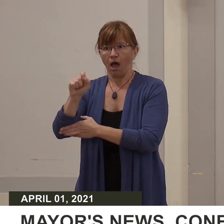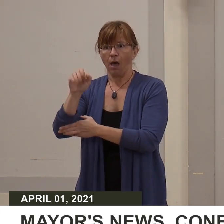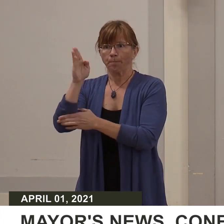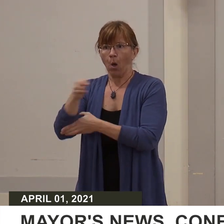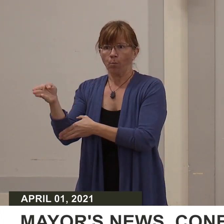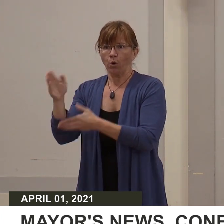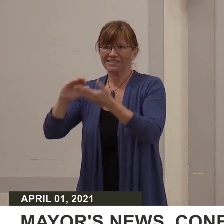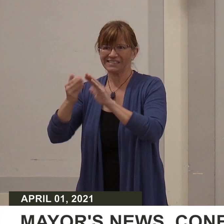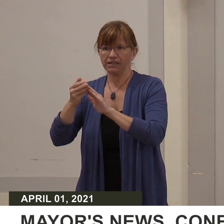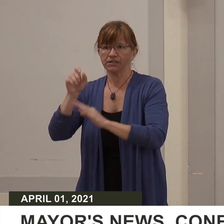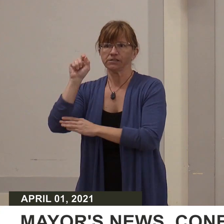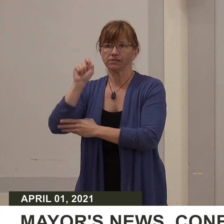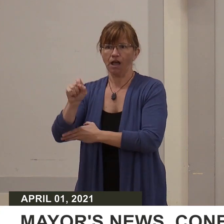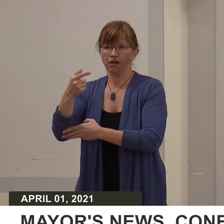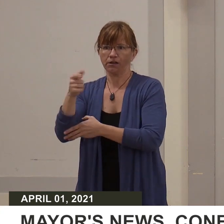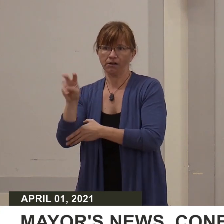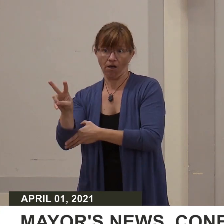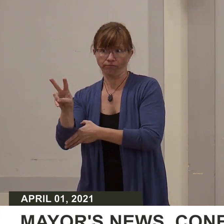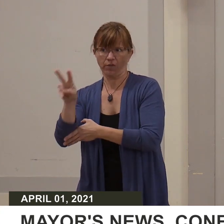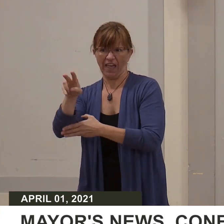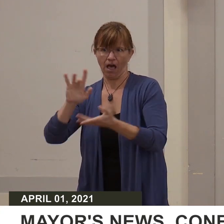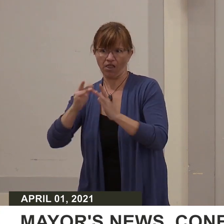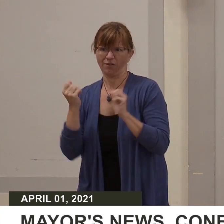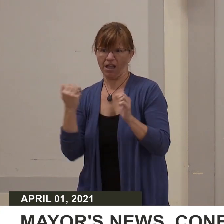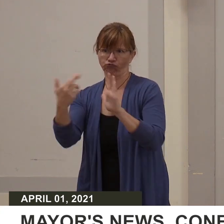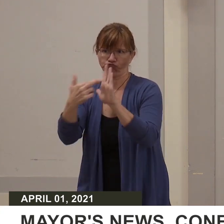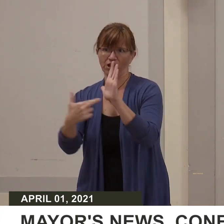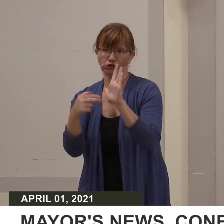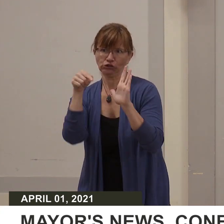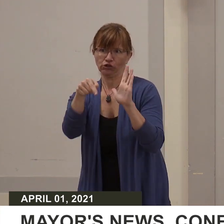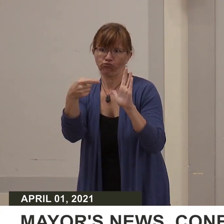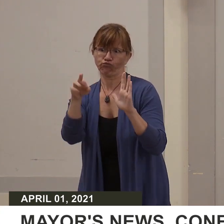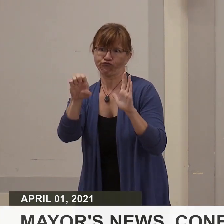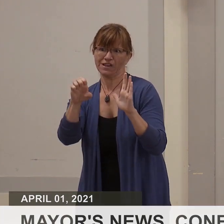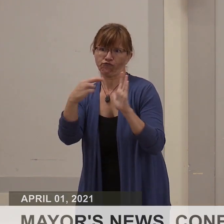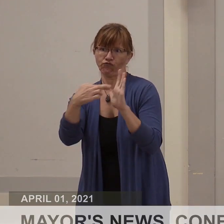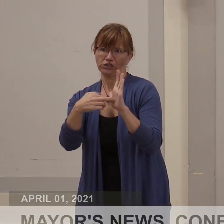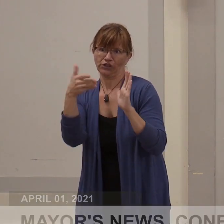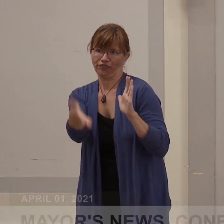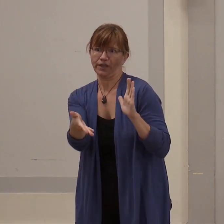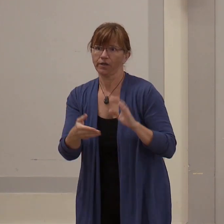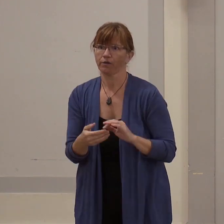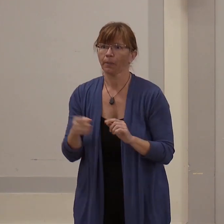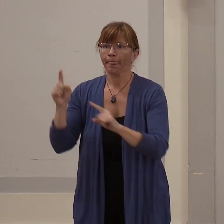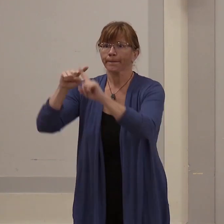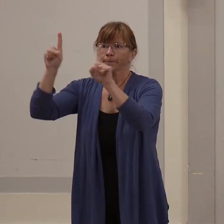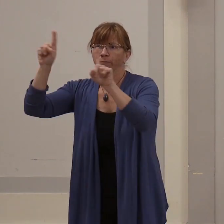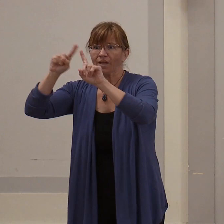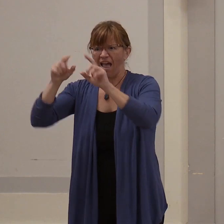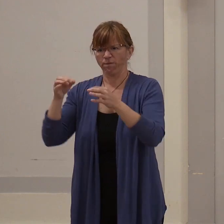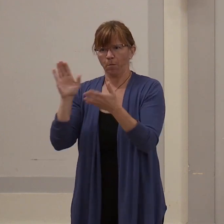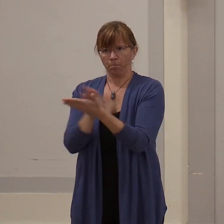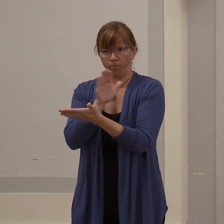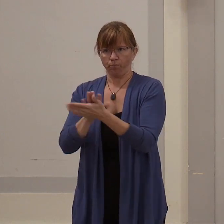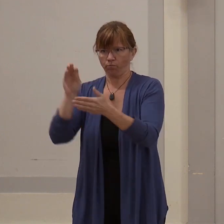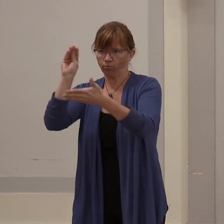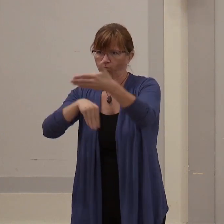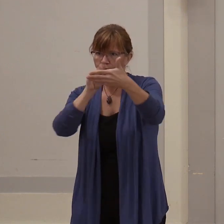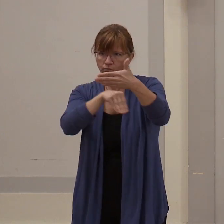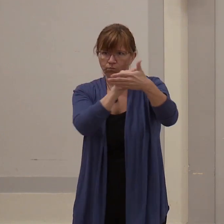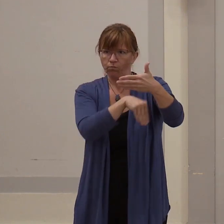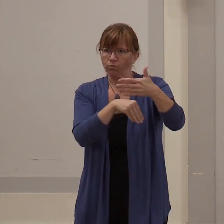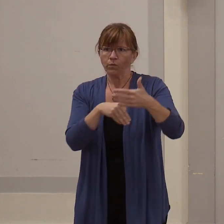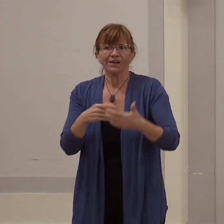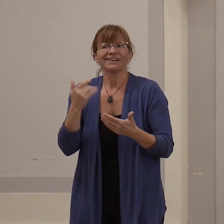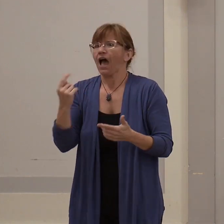covax.baltimorecity.gov. There are no longer separate forms for separate populations. We are now using one single form to pre-register